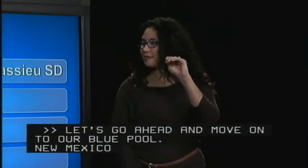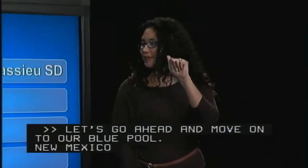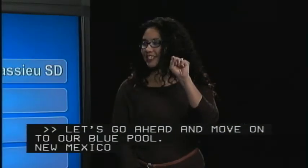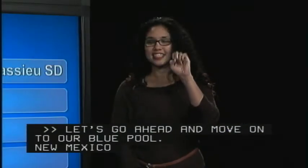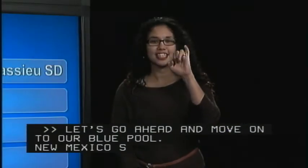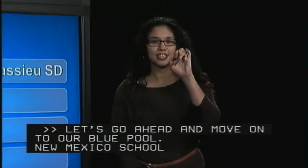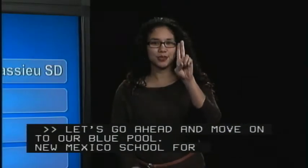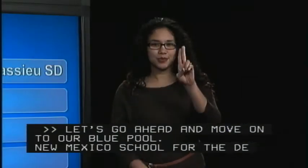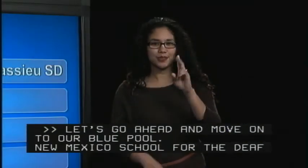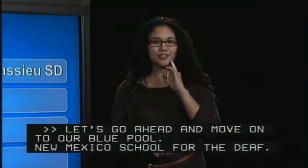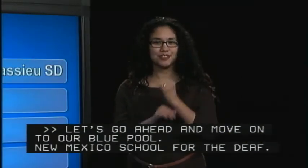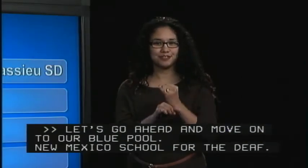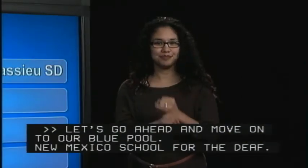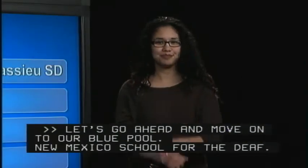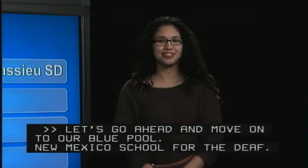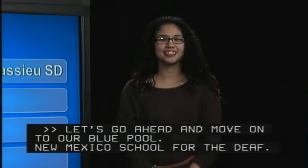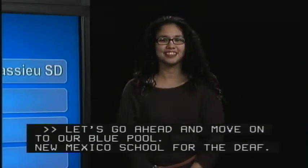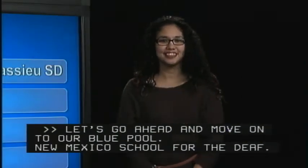Jean Messou School for the Deaf,